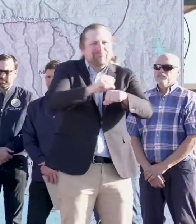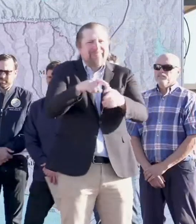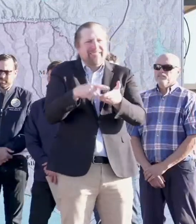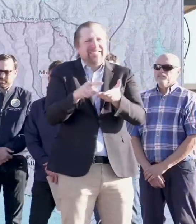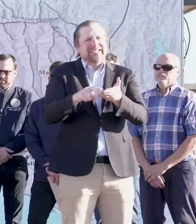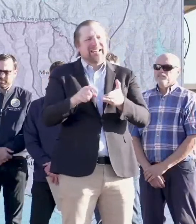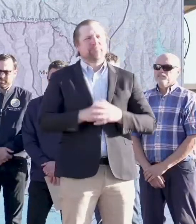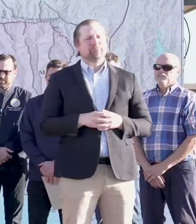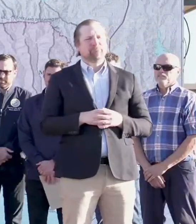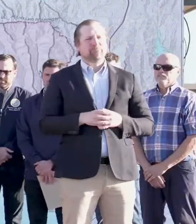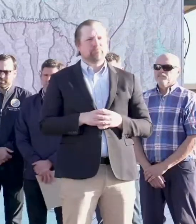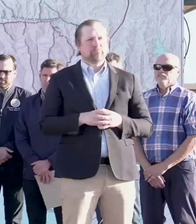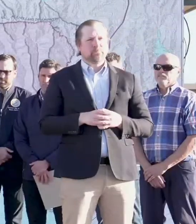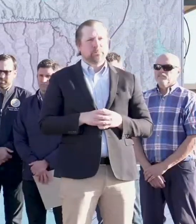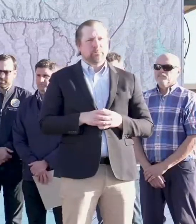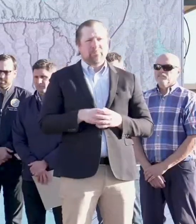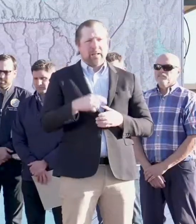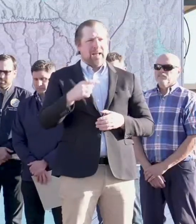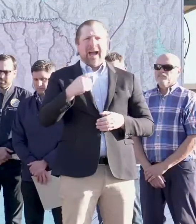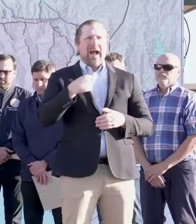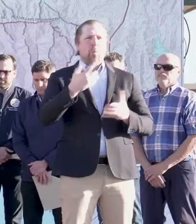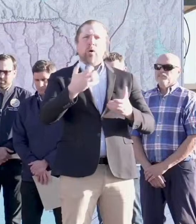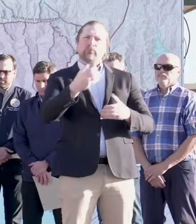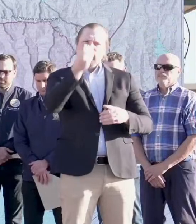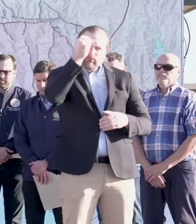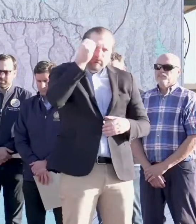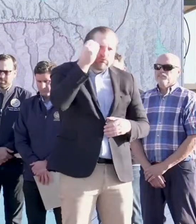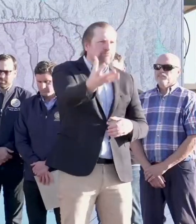investigation. I assure you,